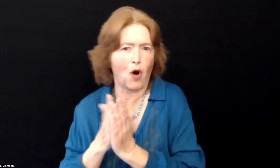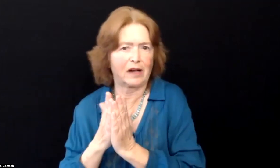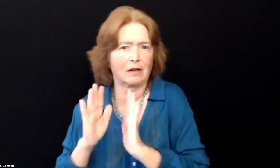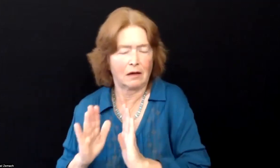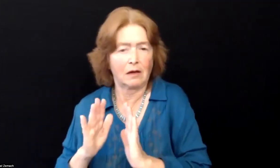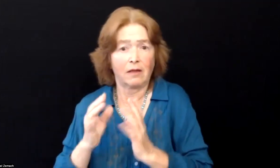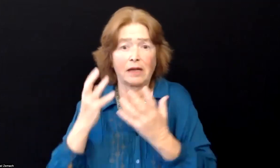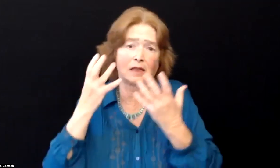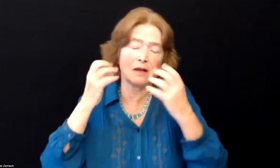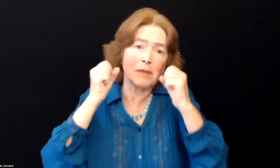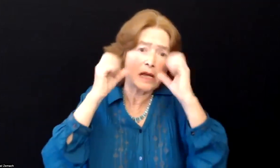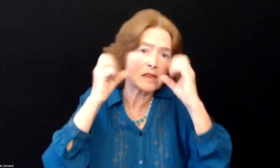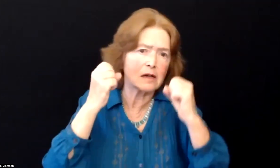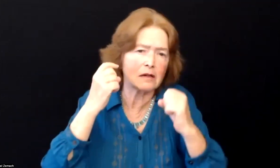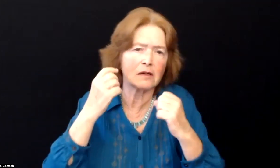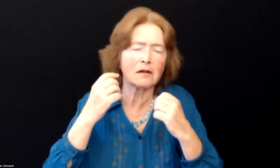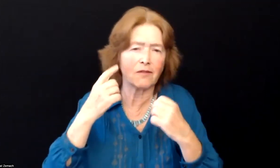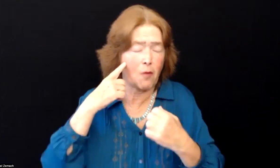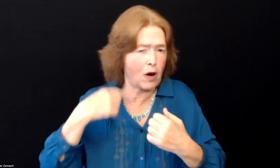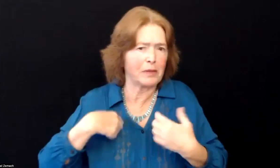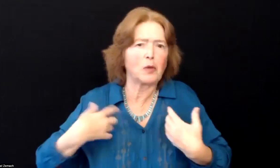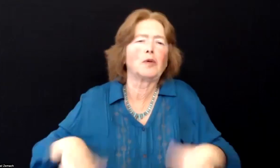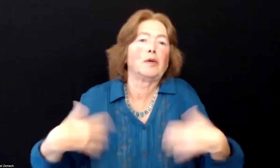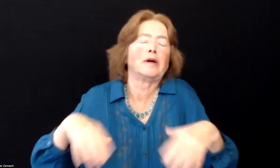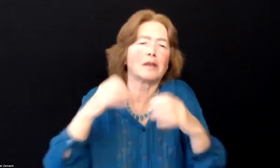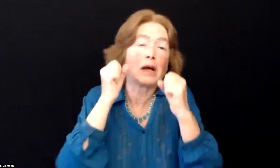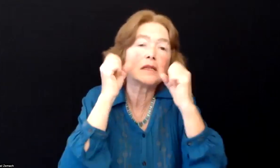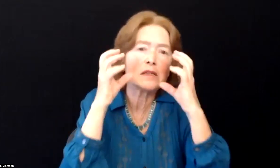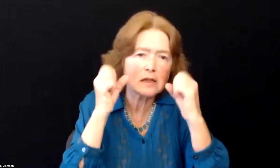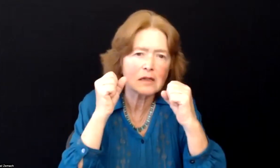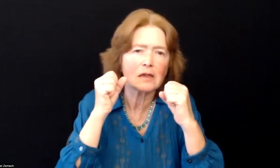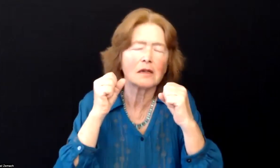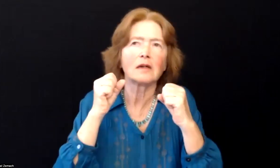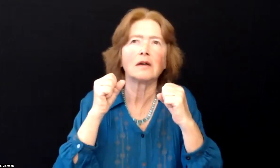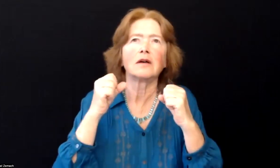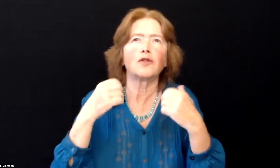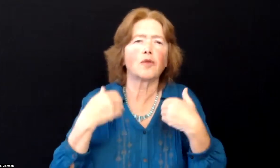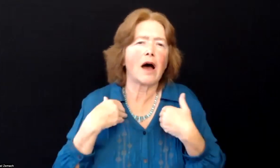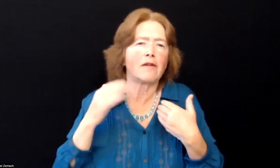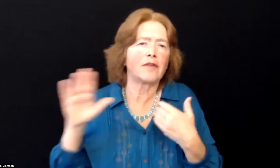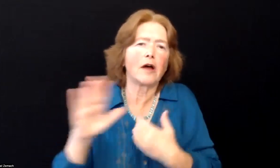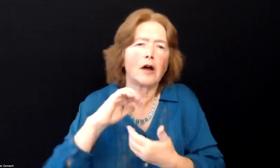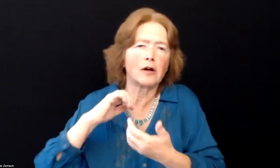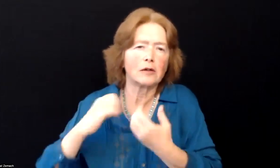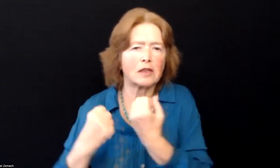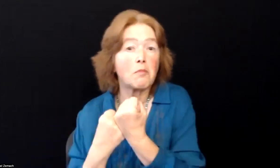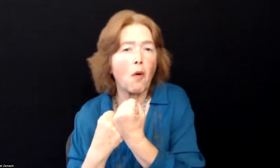right now I feel like the deaf community knows about the book, and the response has been wonderful, and it's been great to have